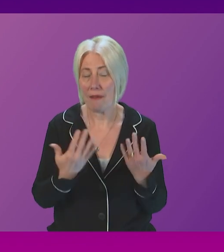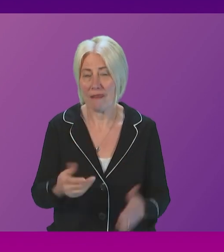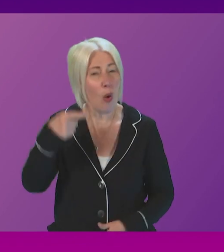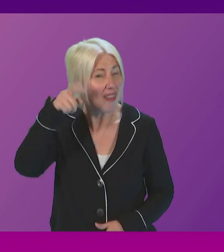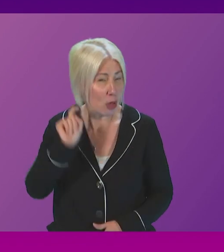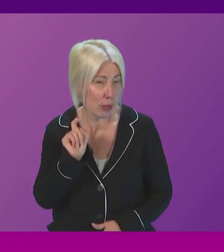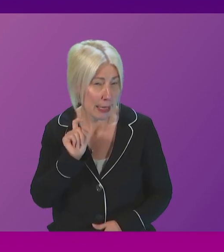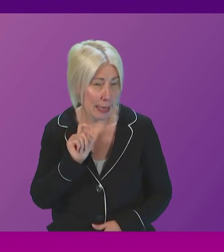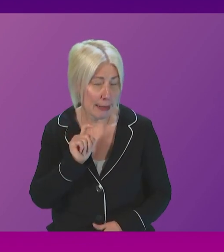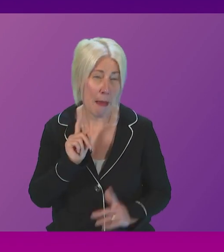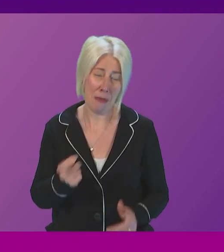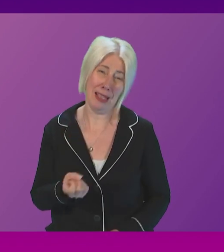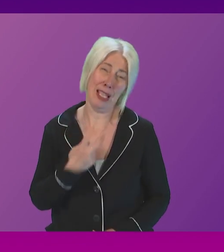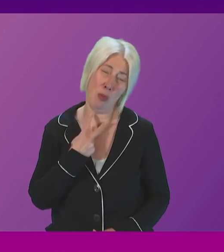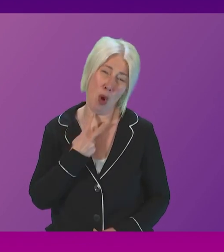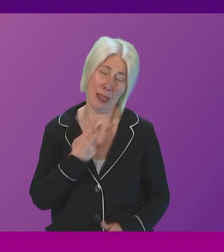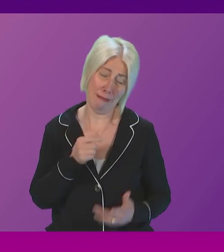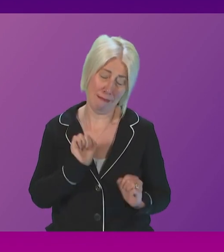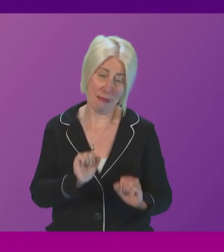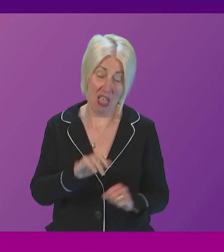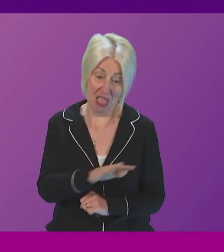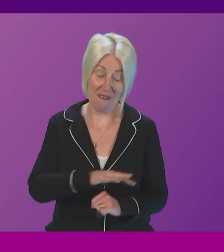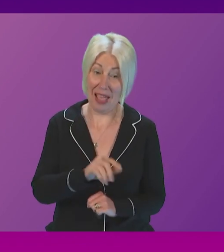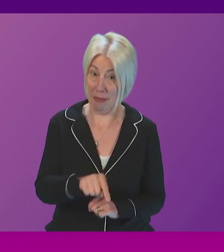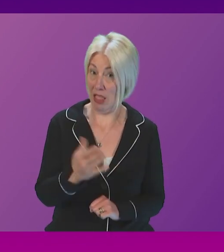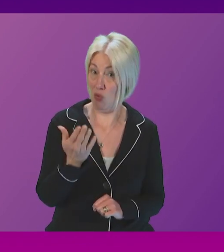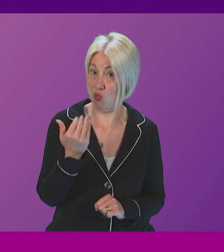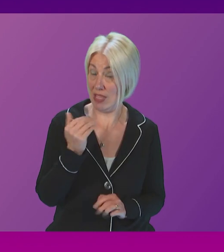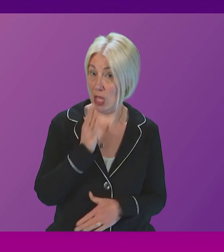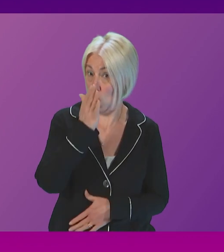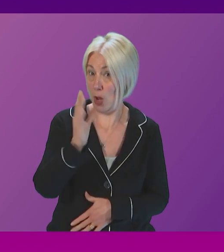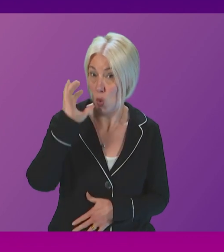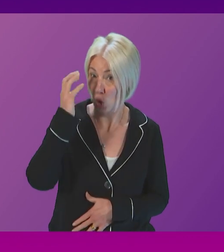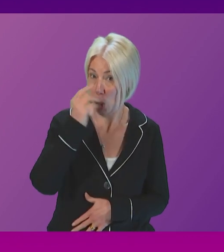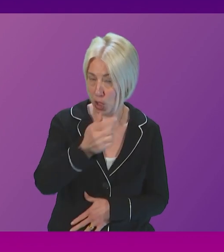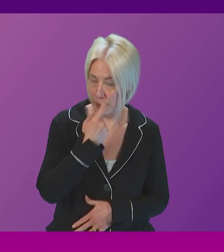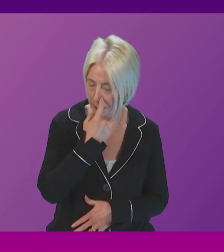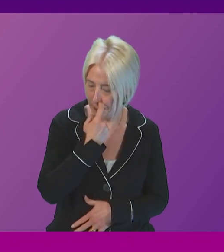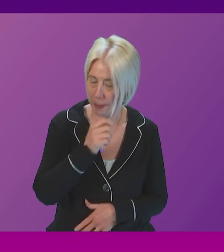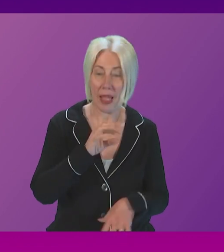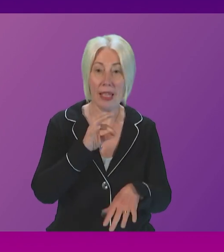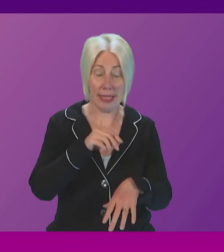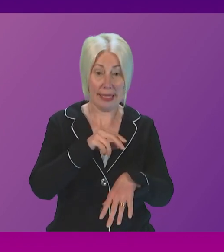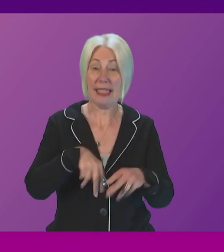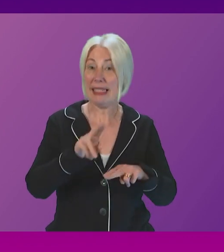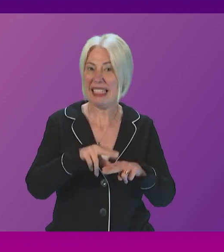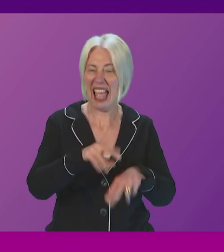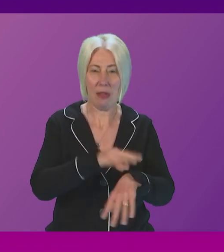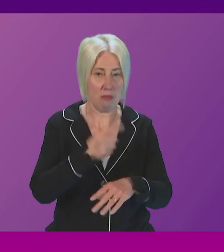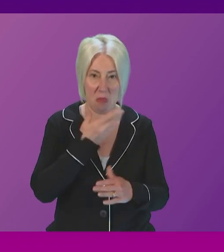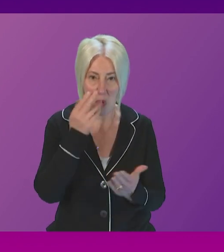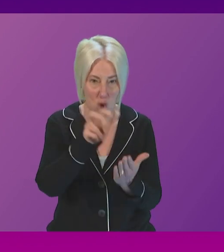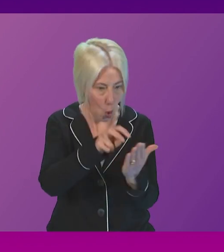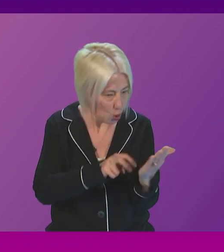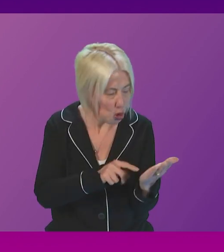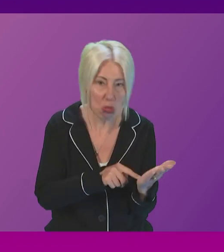But disappointingly, at the family's most recent audiology appointment, the clinical staff there seem to have no notes.